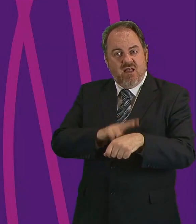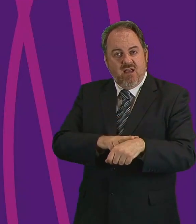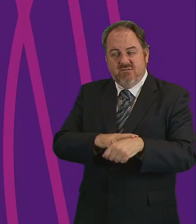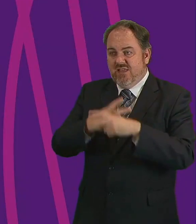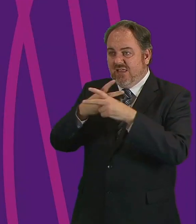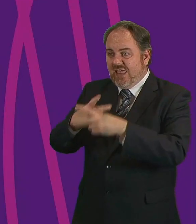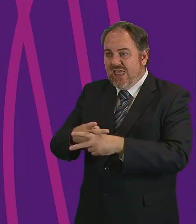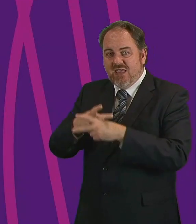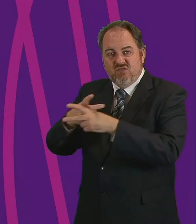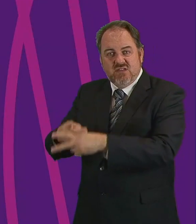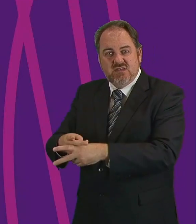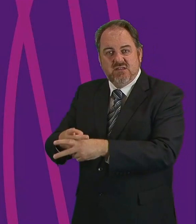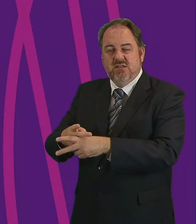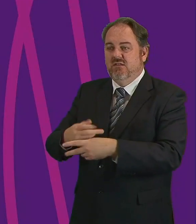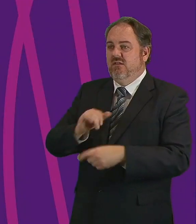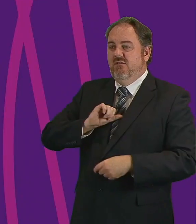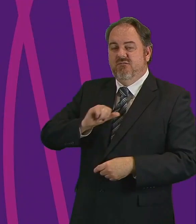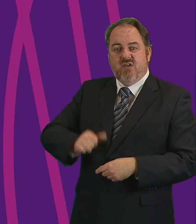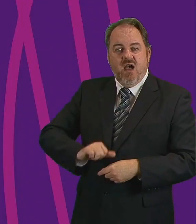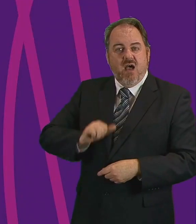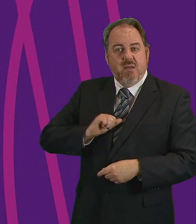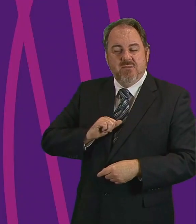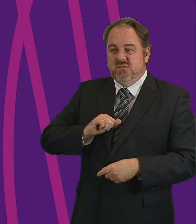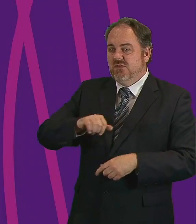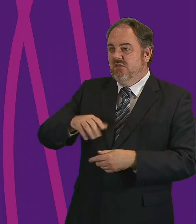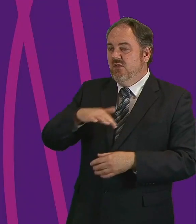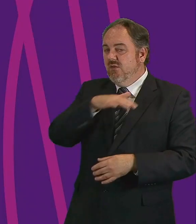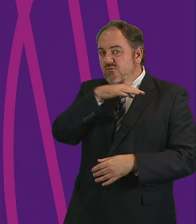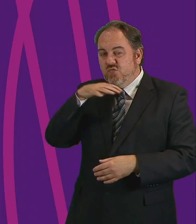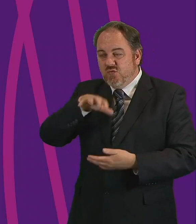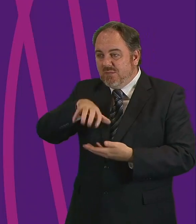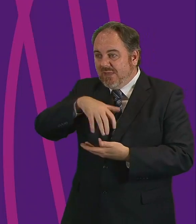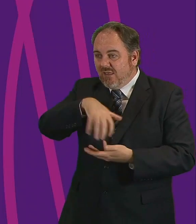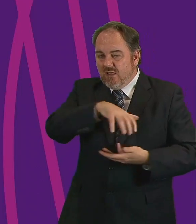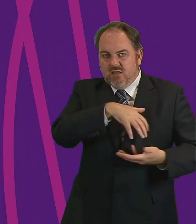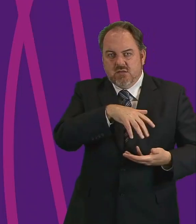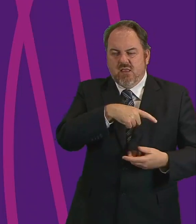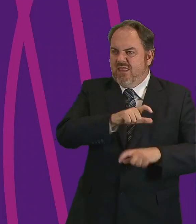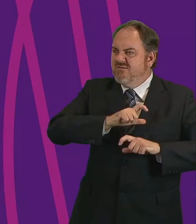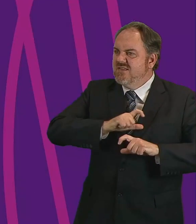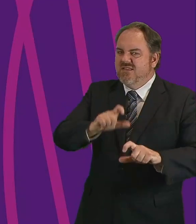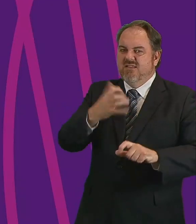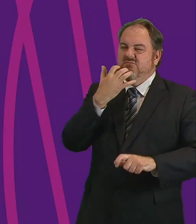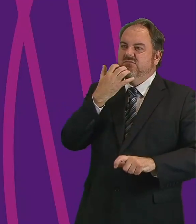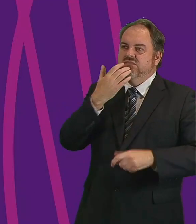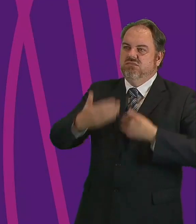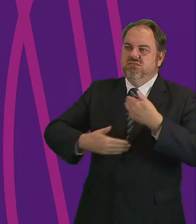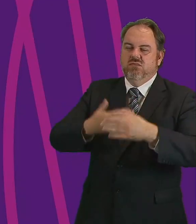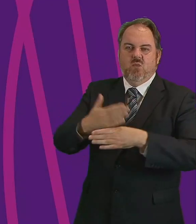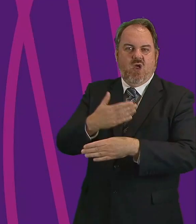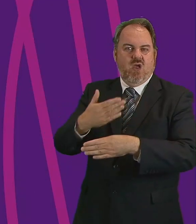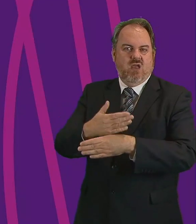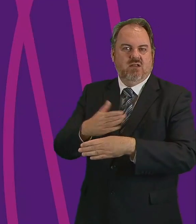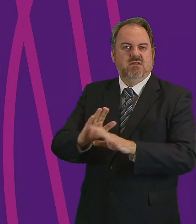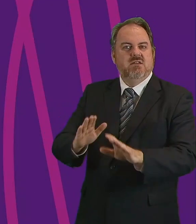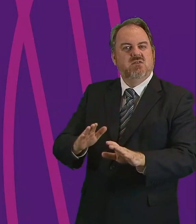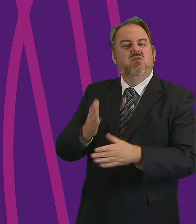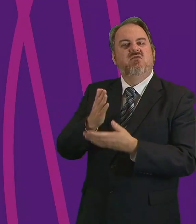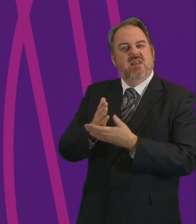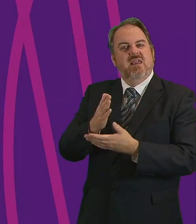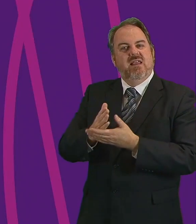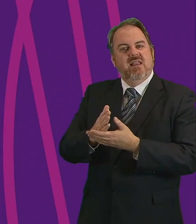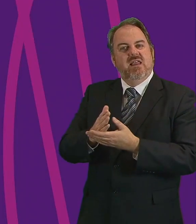chain have stepped up, and we now need to ensure that we don't undermine everything that has been done by allowing our economy